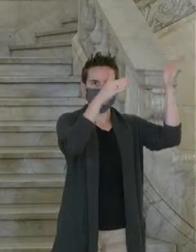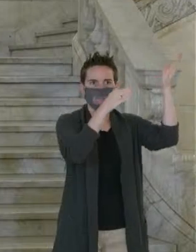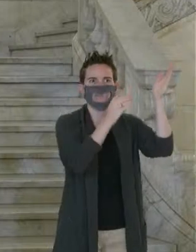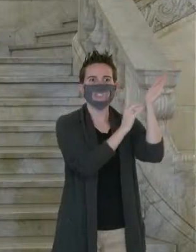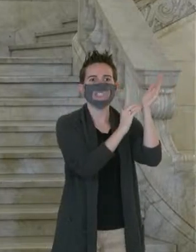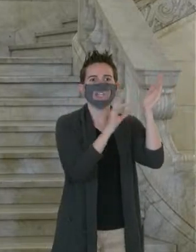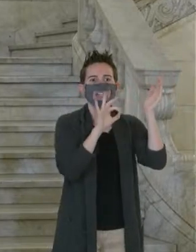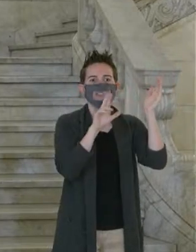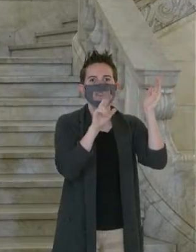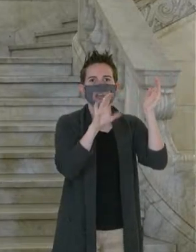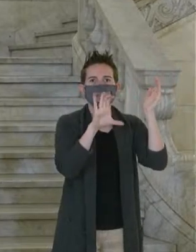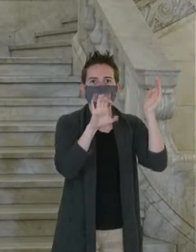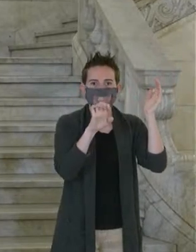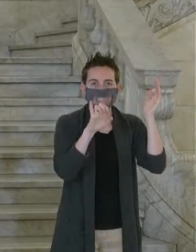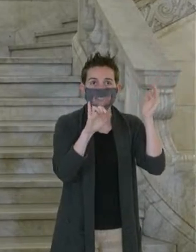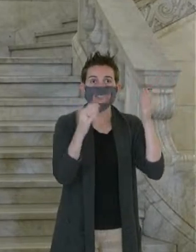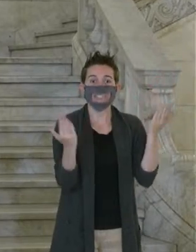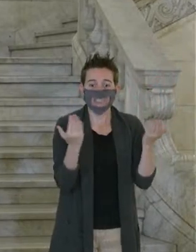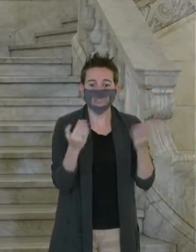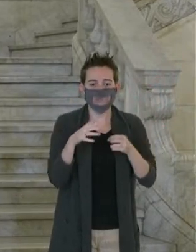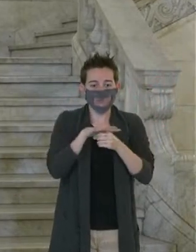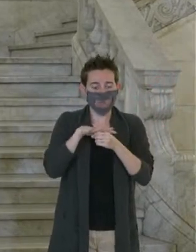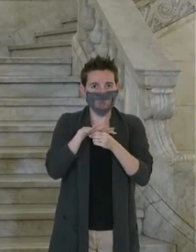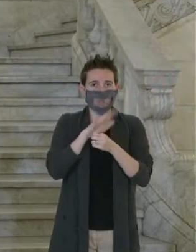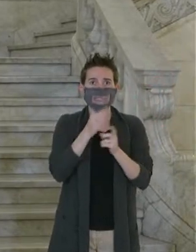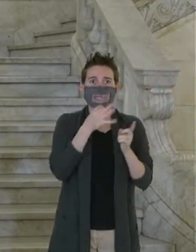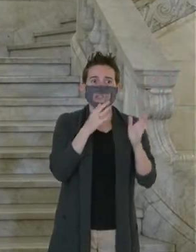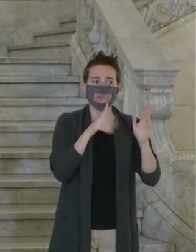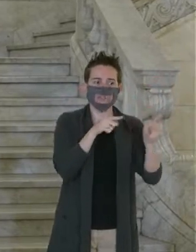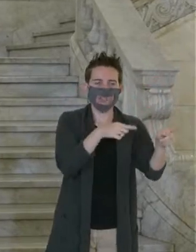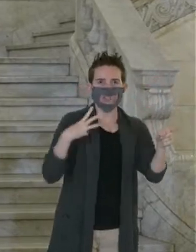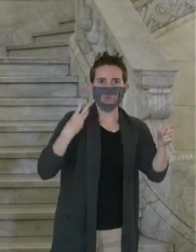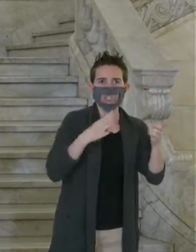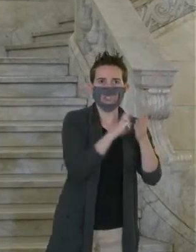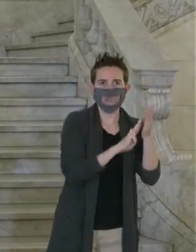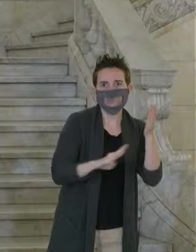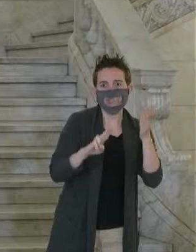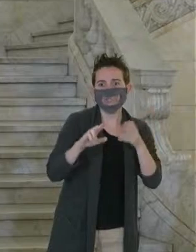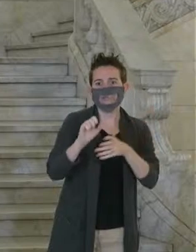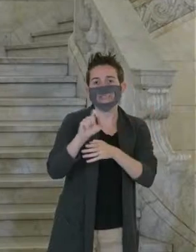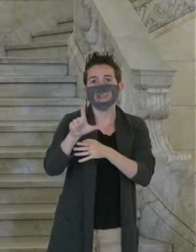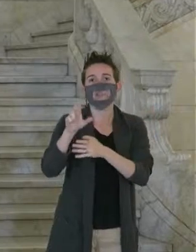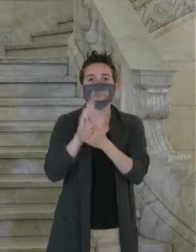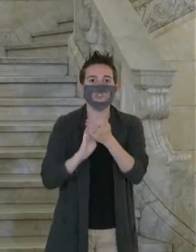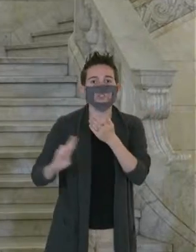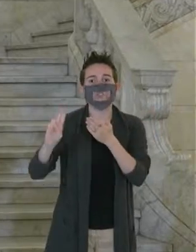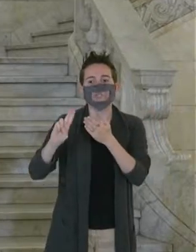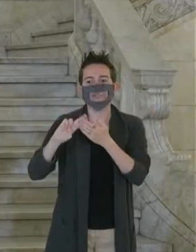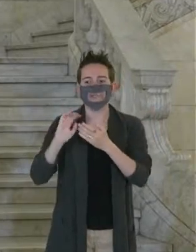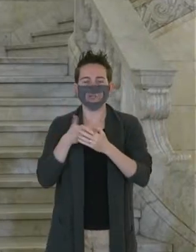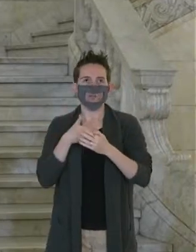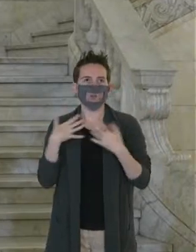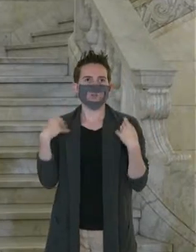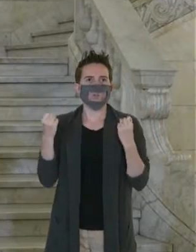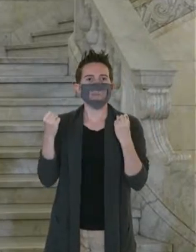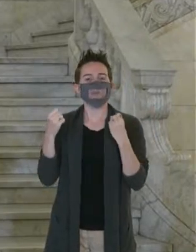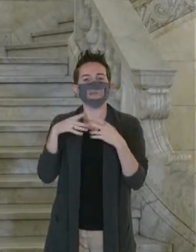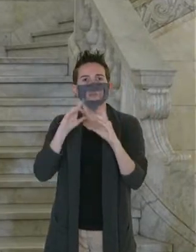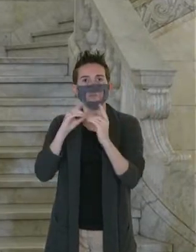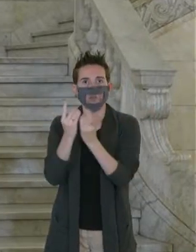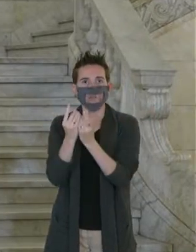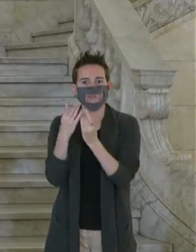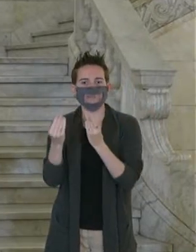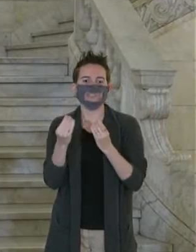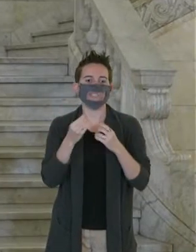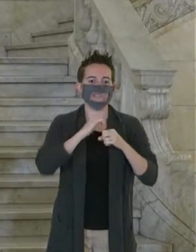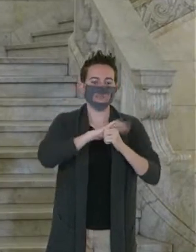Fauci, and then here locally, the experts at Washington University, St. Louis University, our own public health department, and the